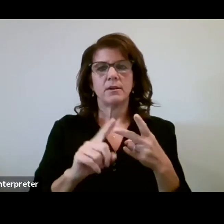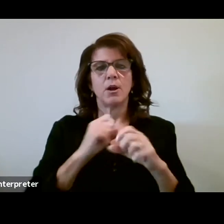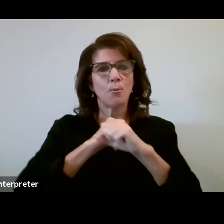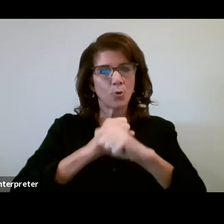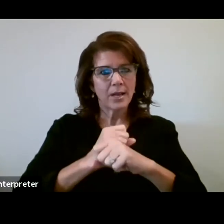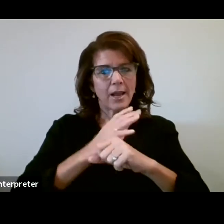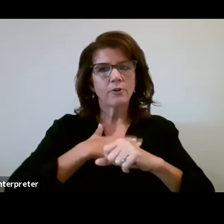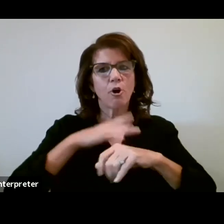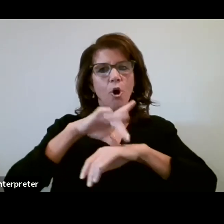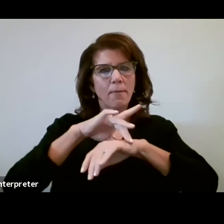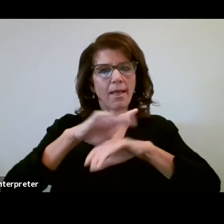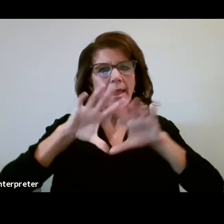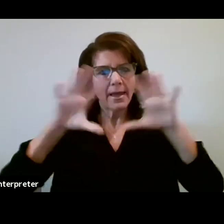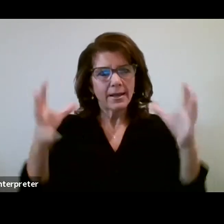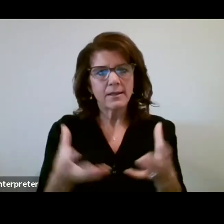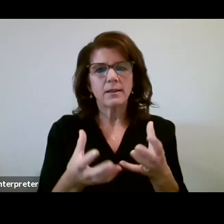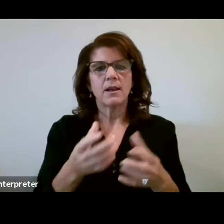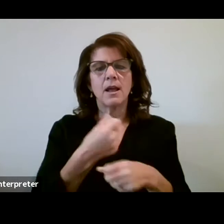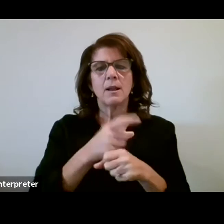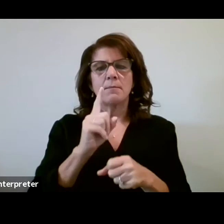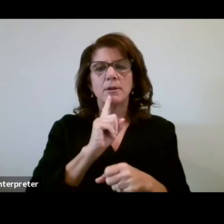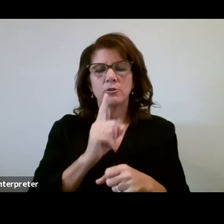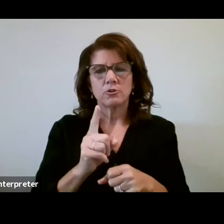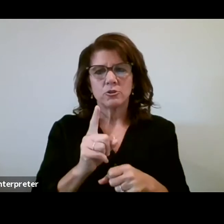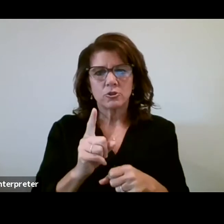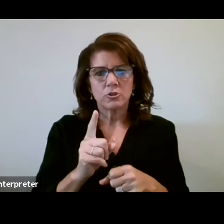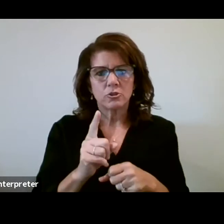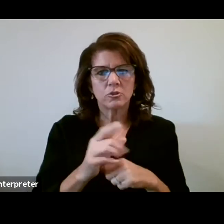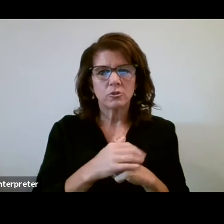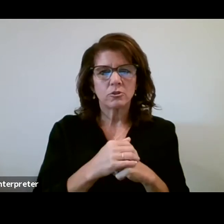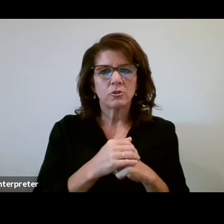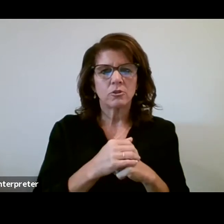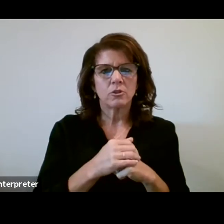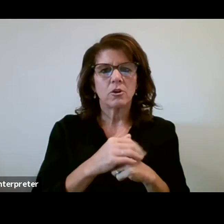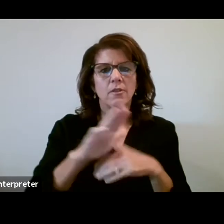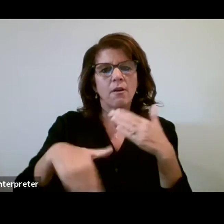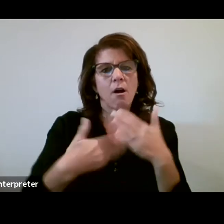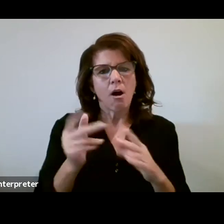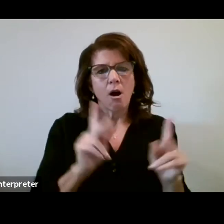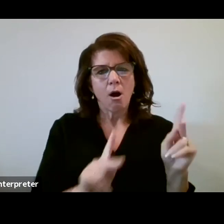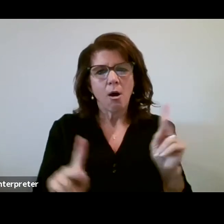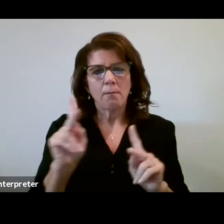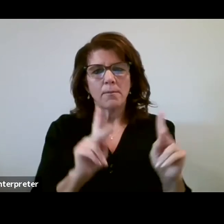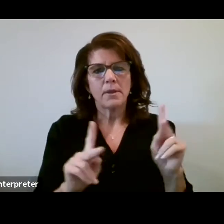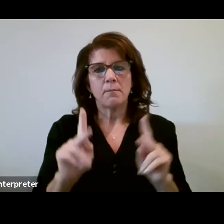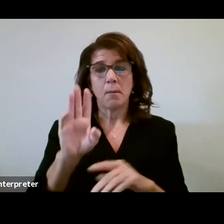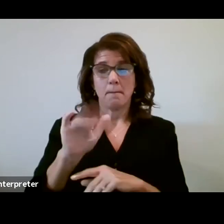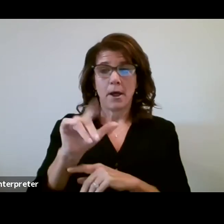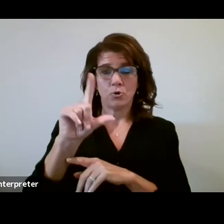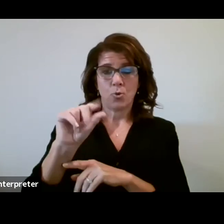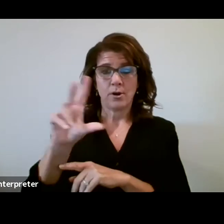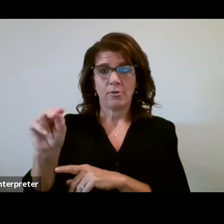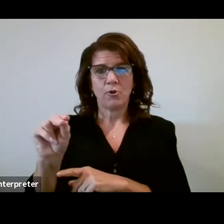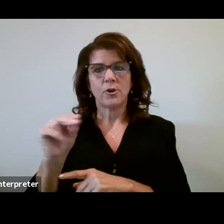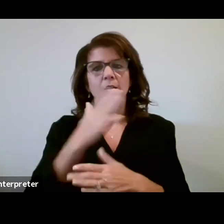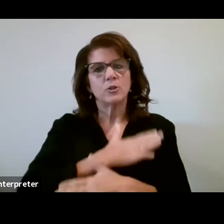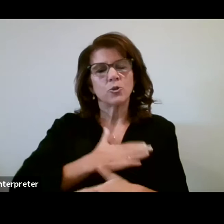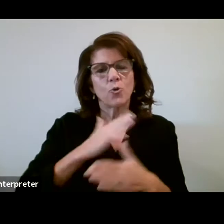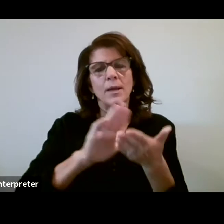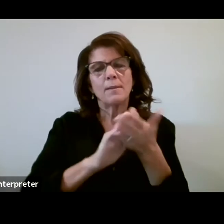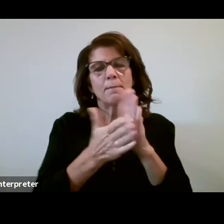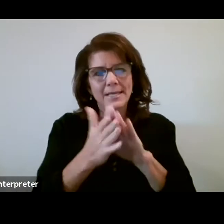planet, and ensure that by 2030, all people enjoy health, peace, and